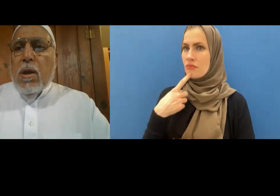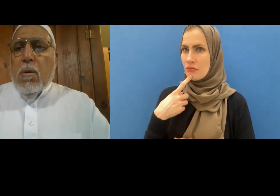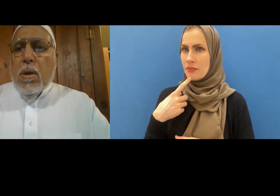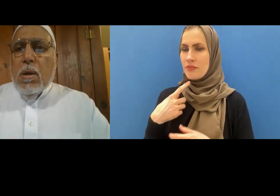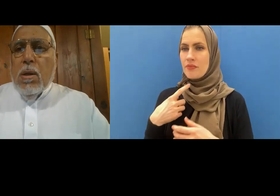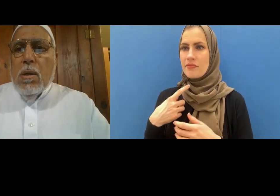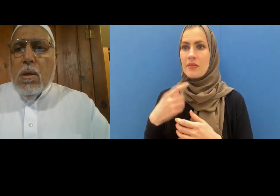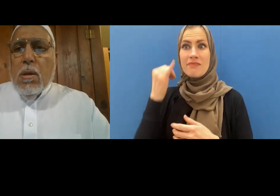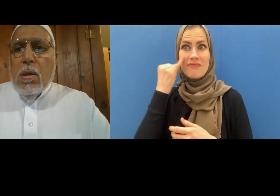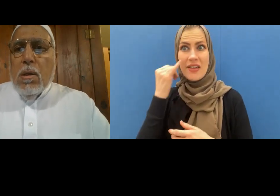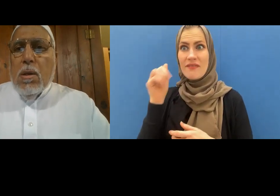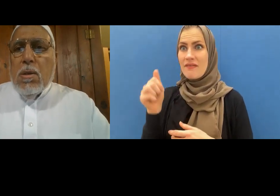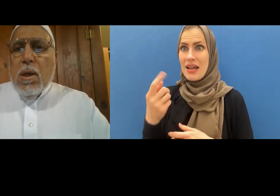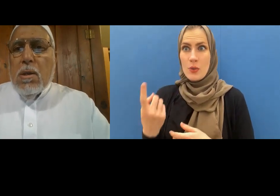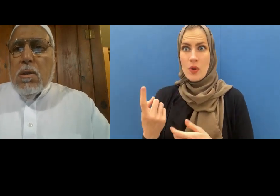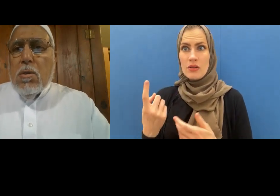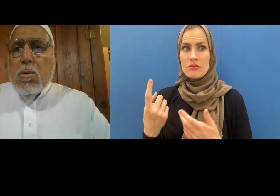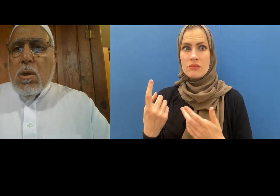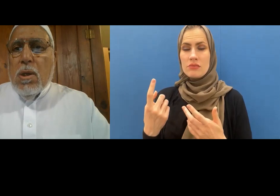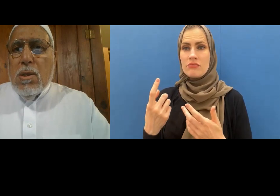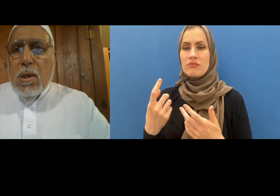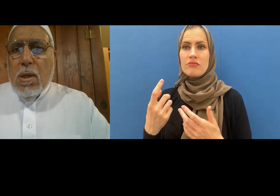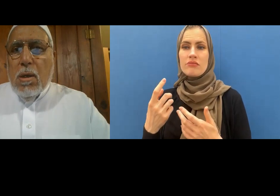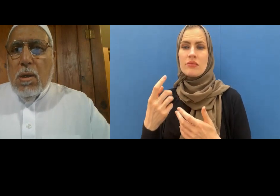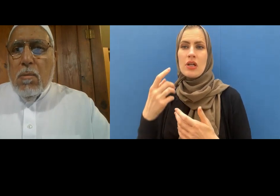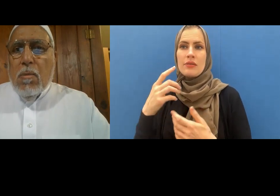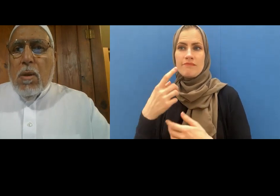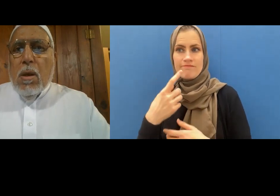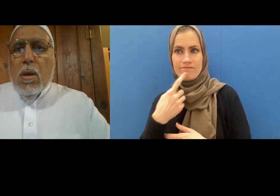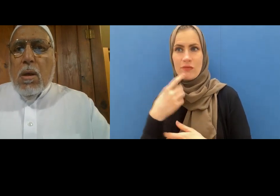if anyone recites Surah Yasin